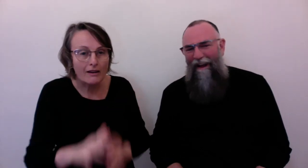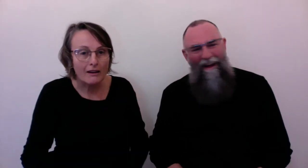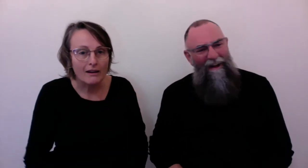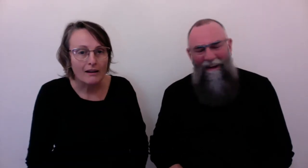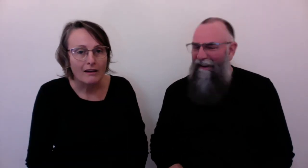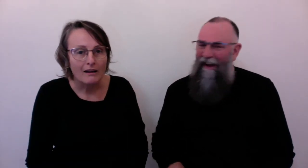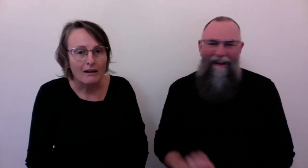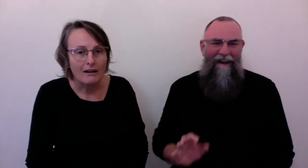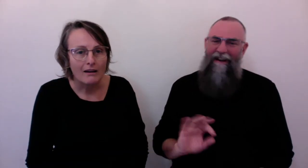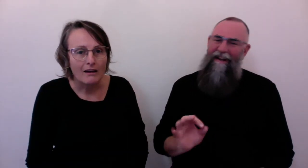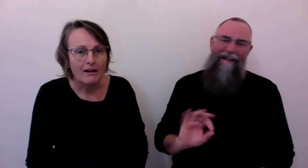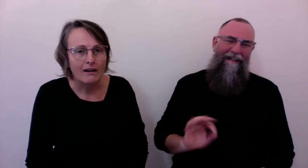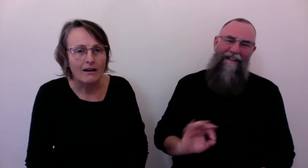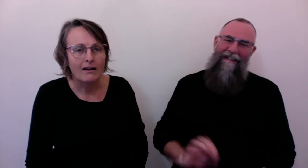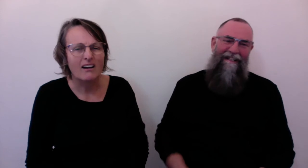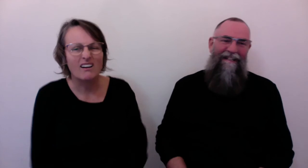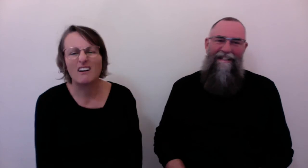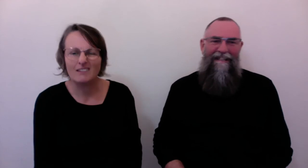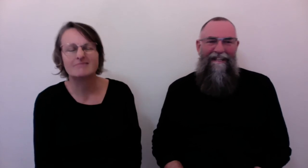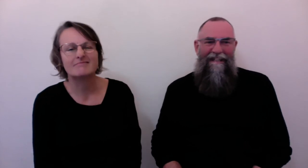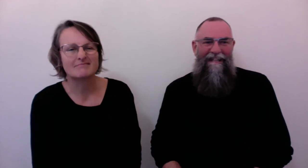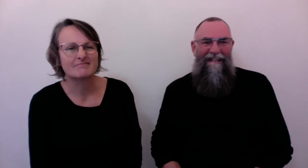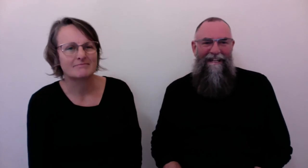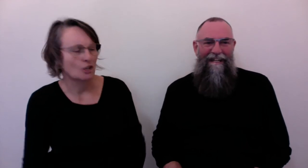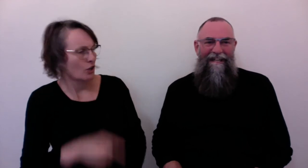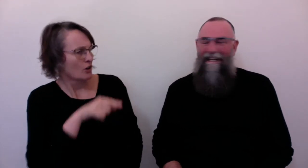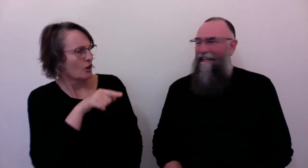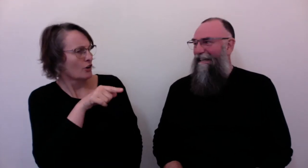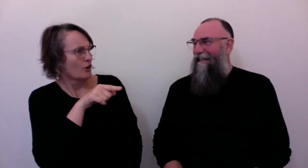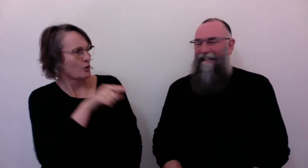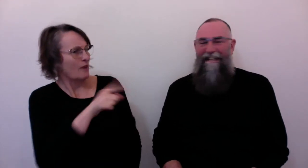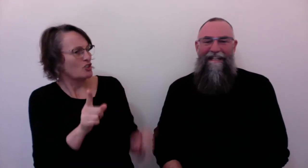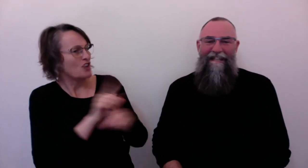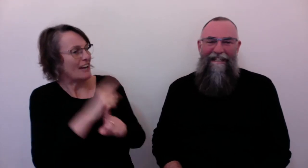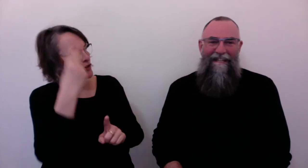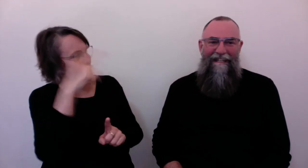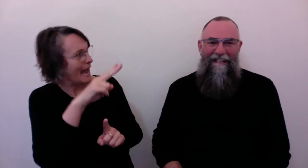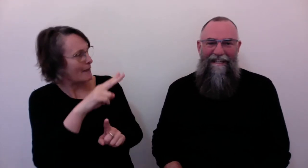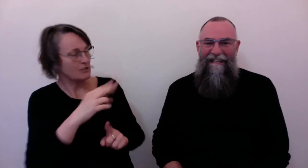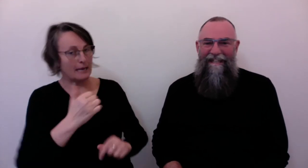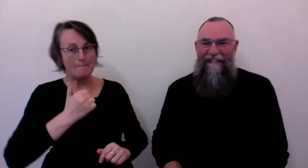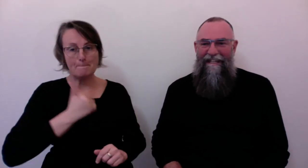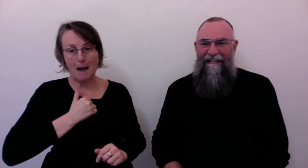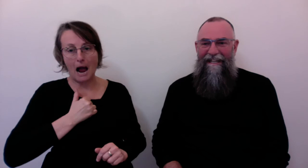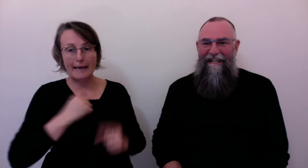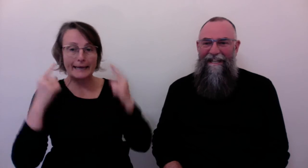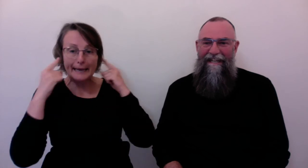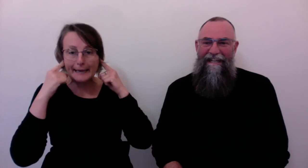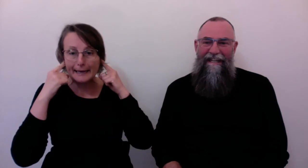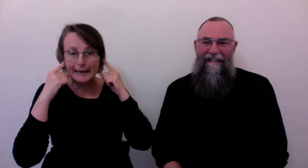button. to Ah. discover it. Well, Nathan. Have you named? I Have you am named your? Have you changed the name of it to My Ear Plan? You know. What's it called? idiot?